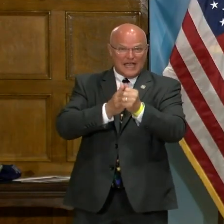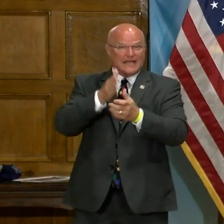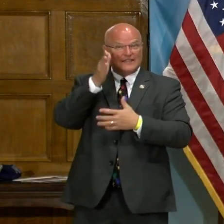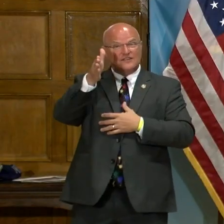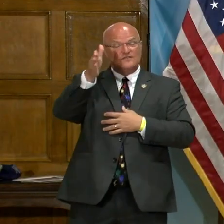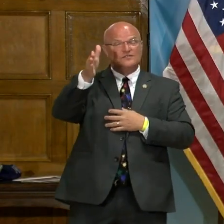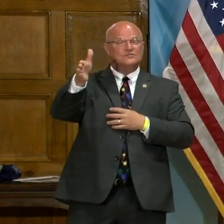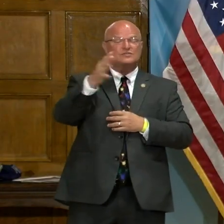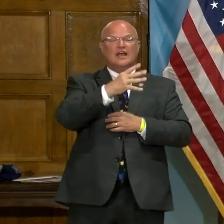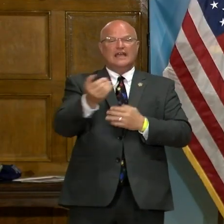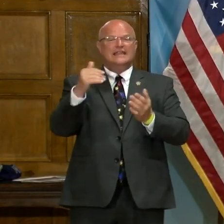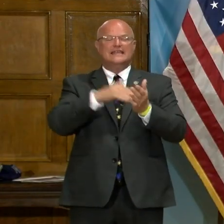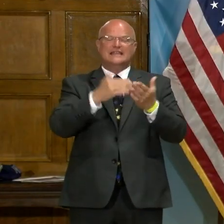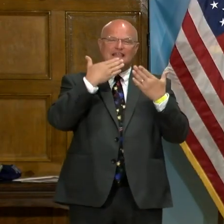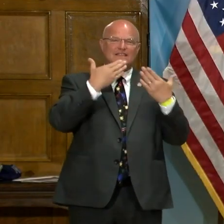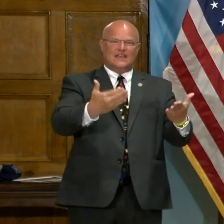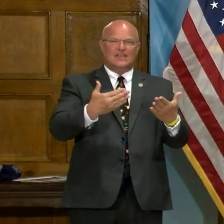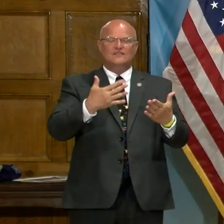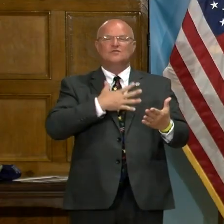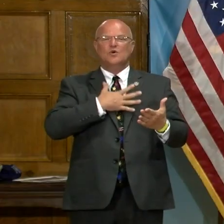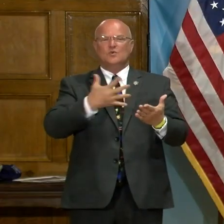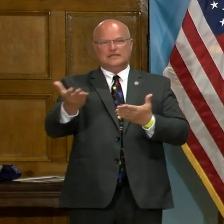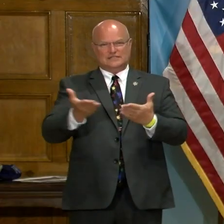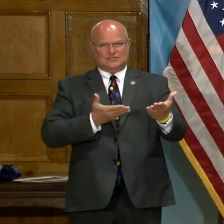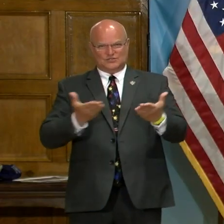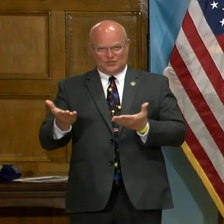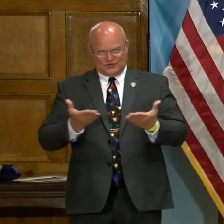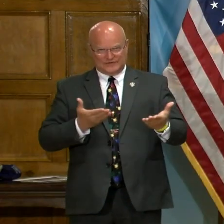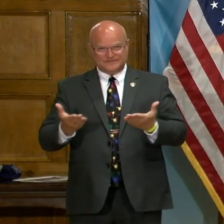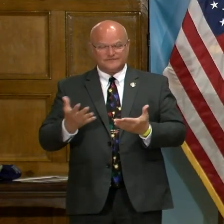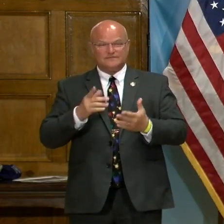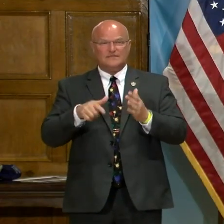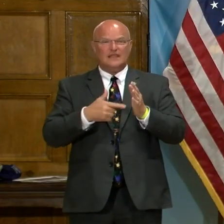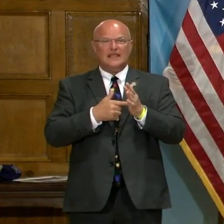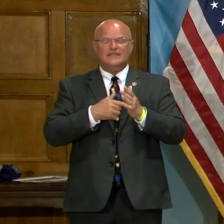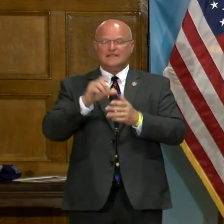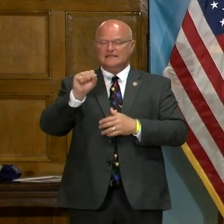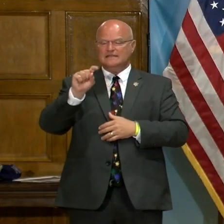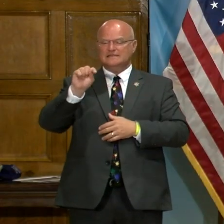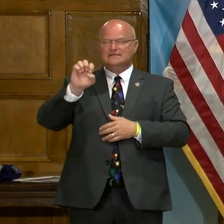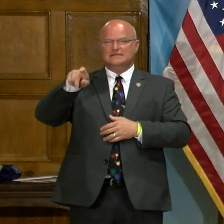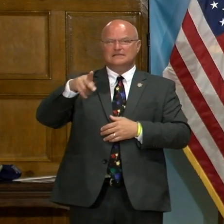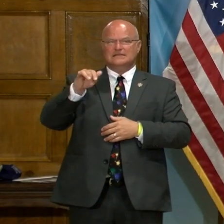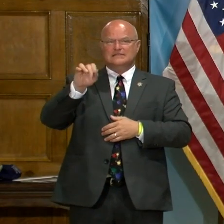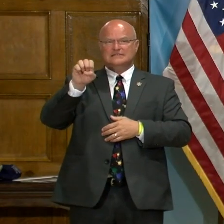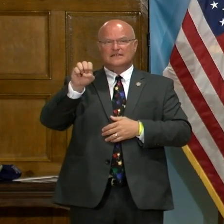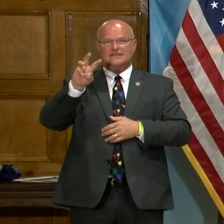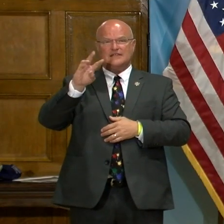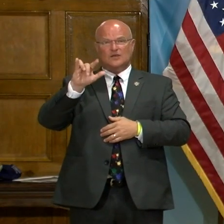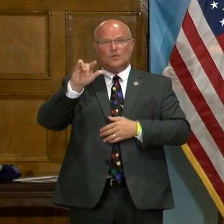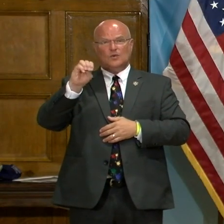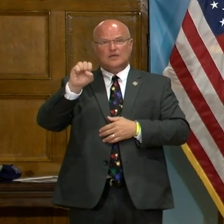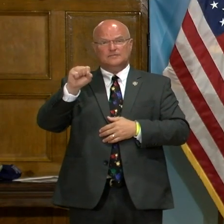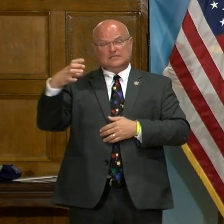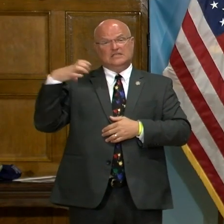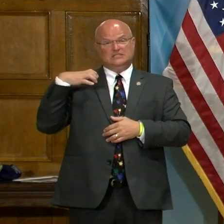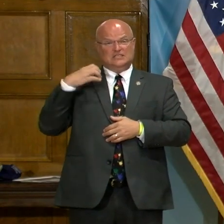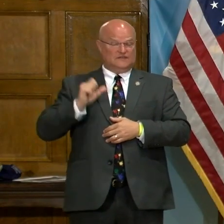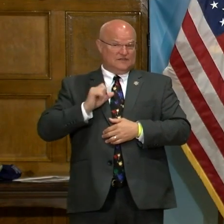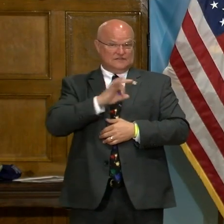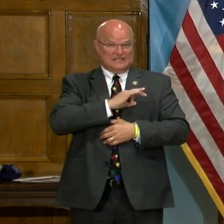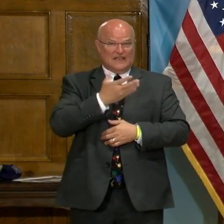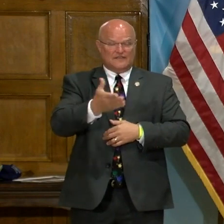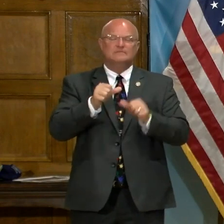in the future. And again, thank you for being willing to serve there. And then Stephanie Williams, I asked to be here because she's chief of staff